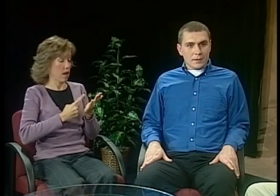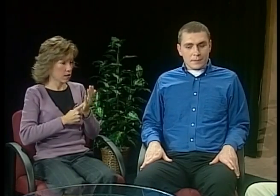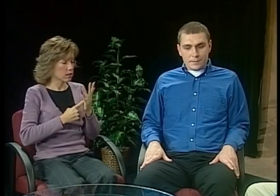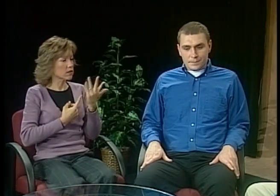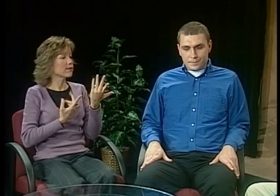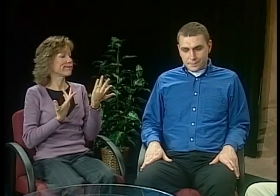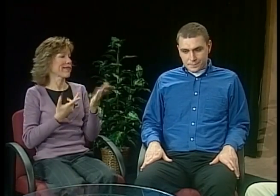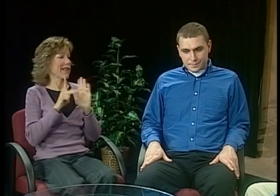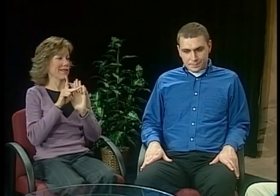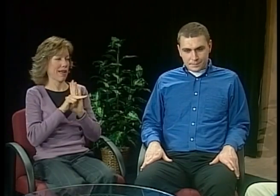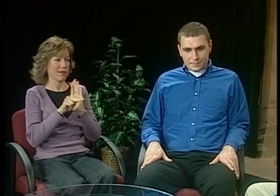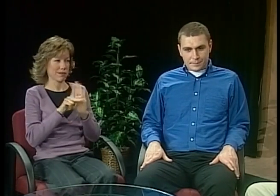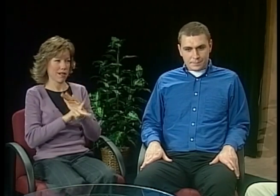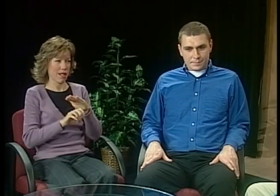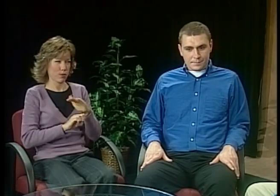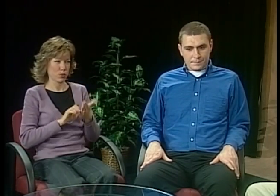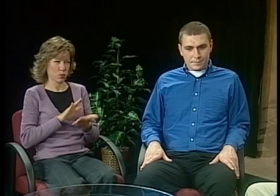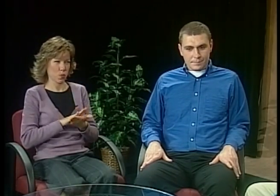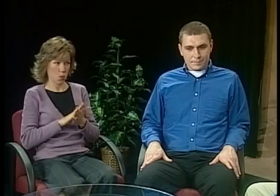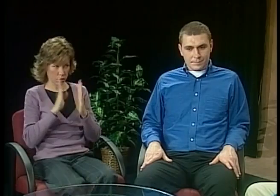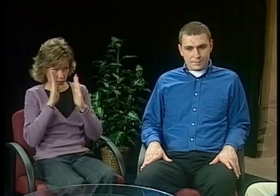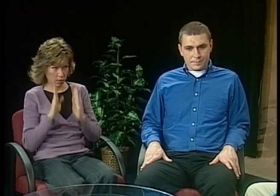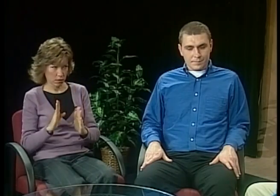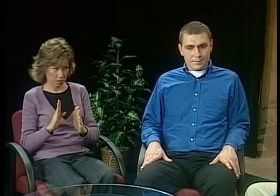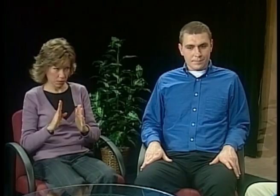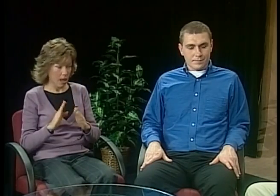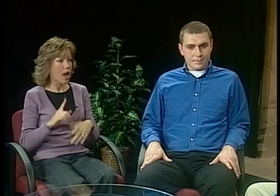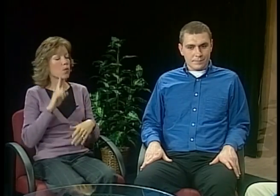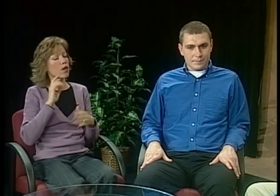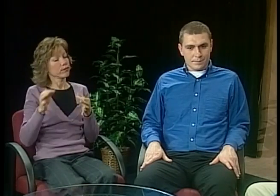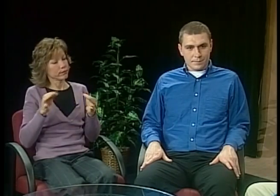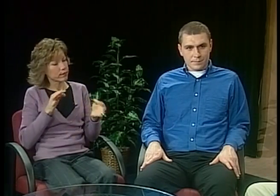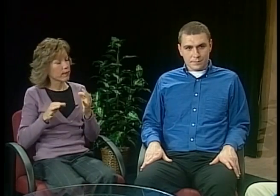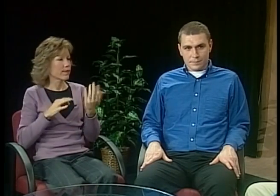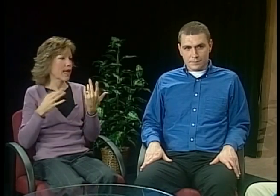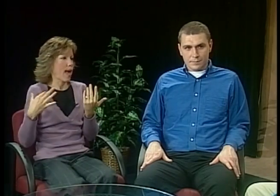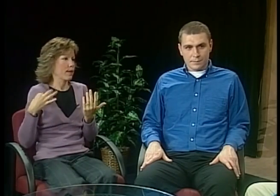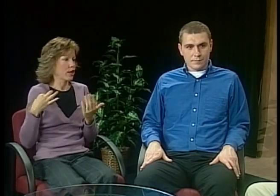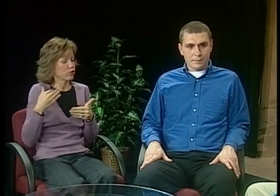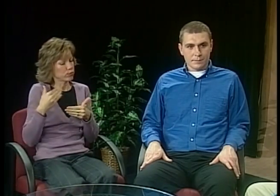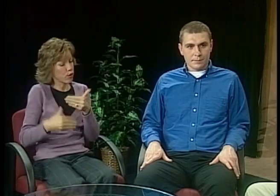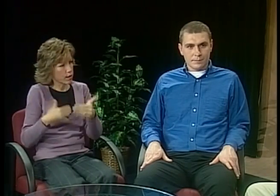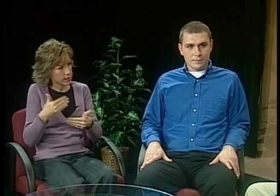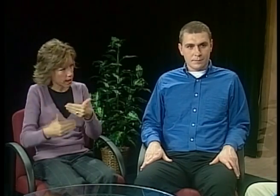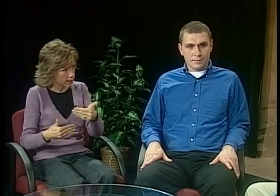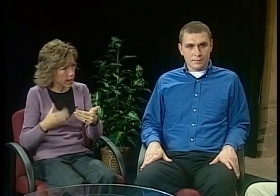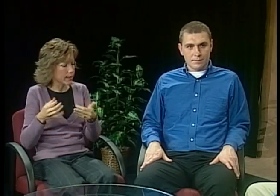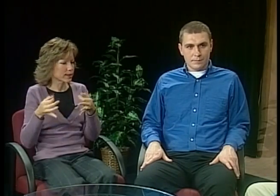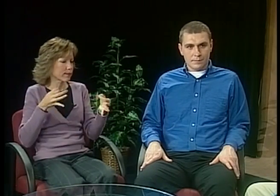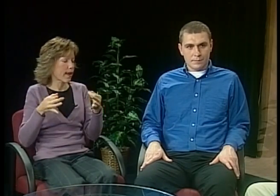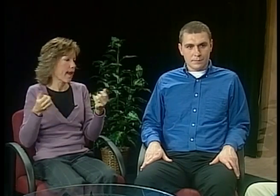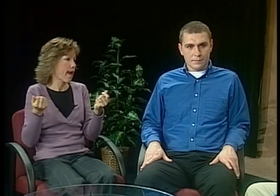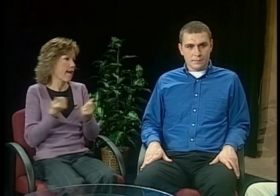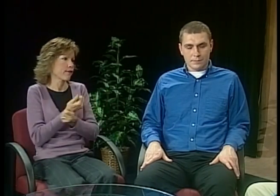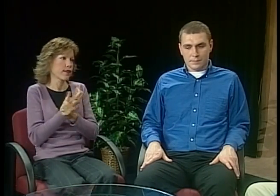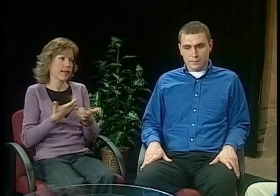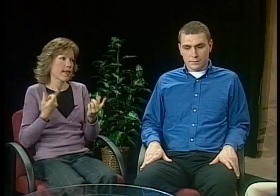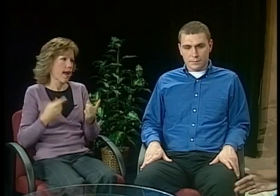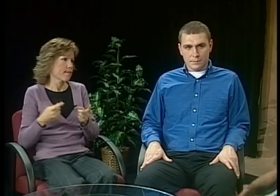School, and we'll go through the application process and all that happens when you have to